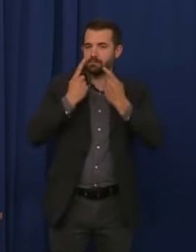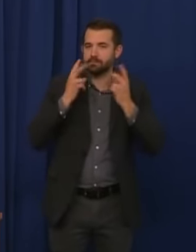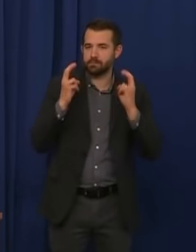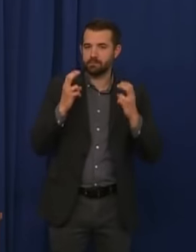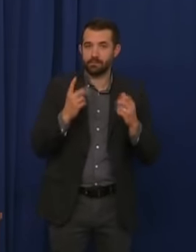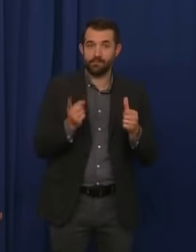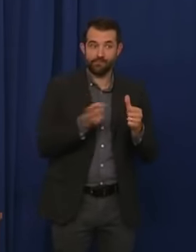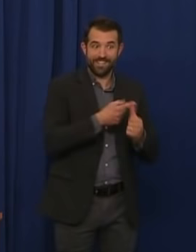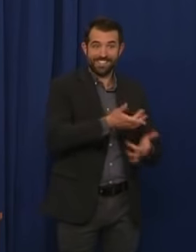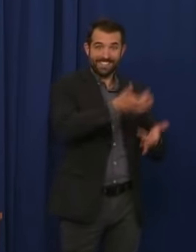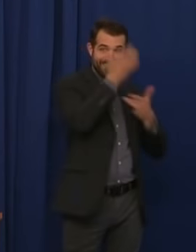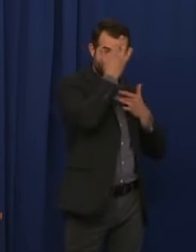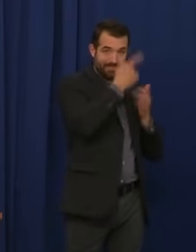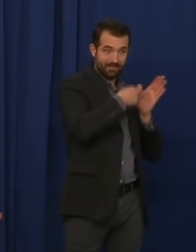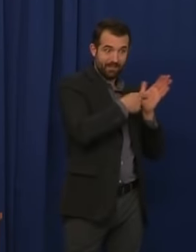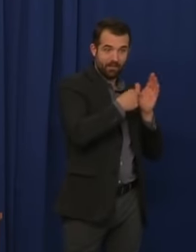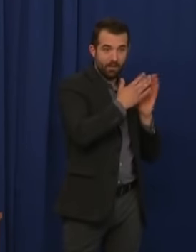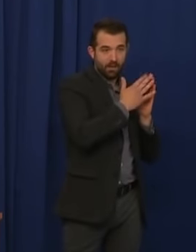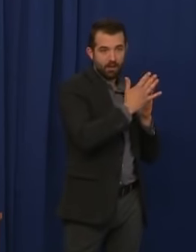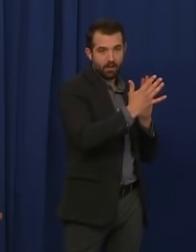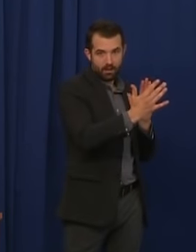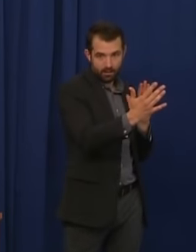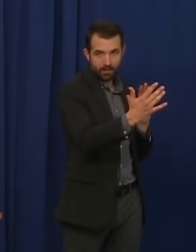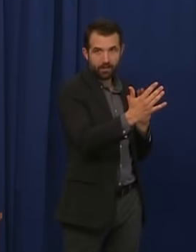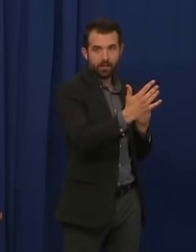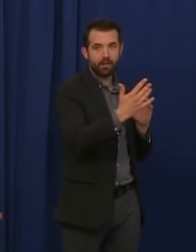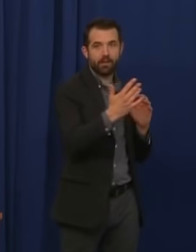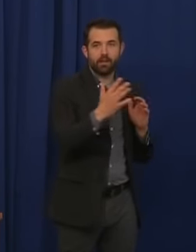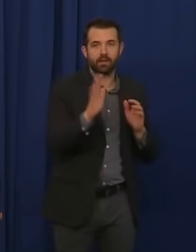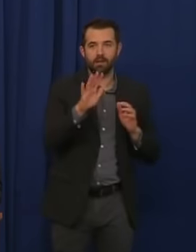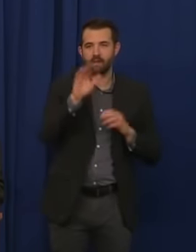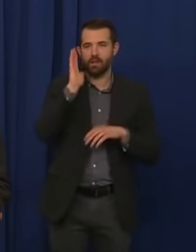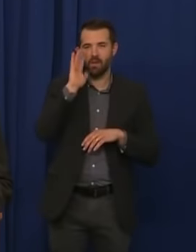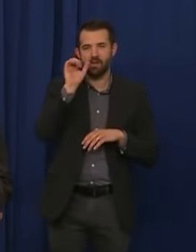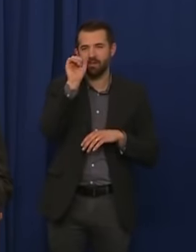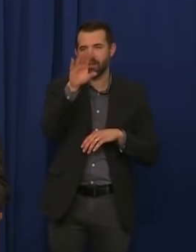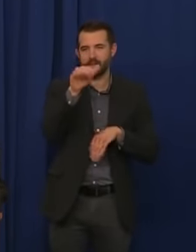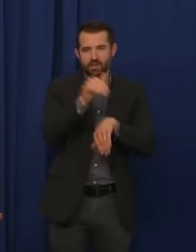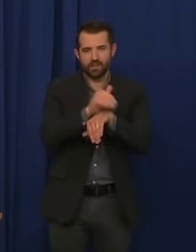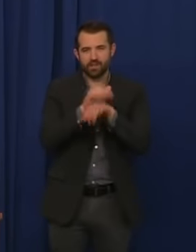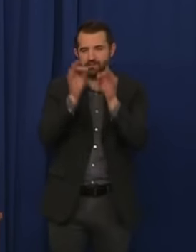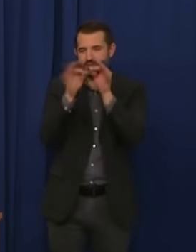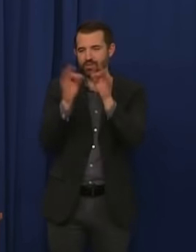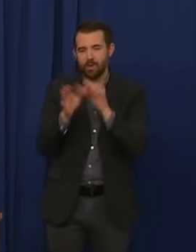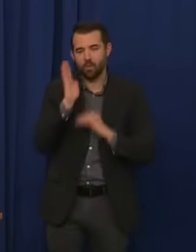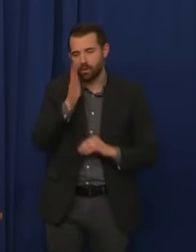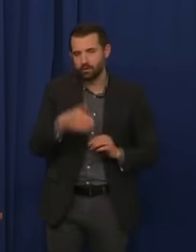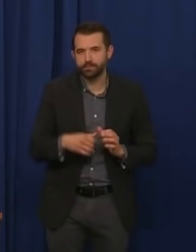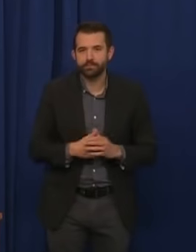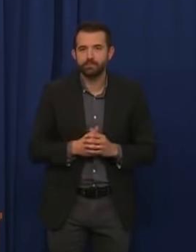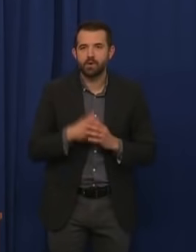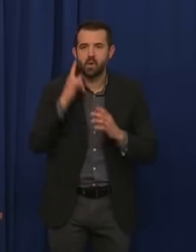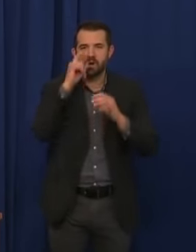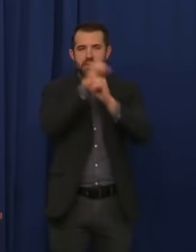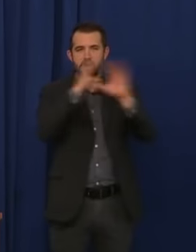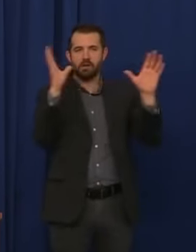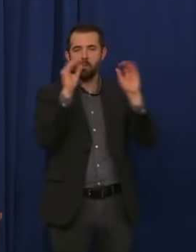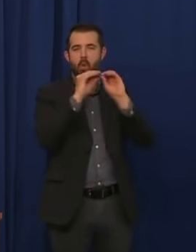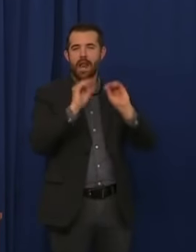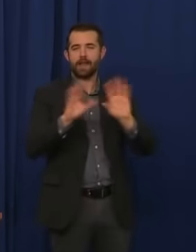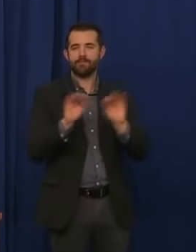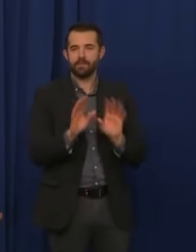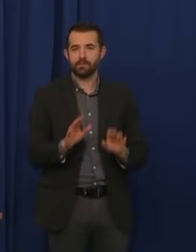We'll get you the exact words. It makes a lot more sense when you read it rather than when I try to walk through it. And that's the definition that we follow from the US